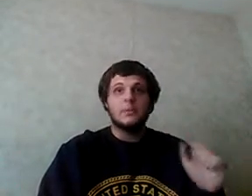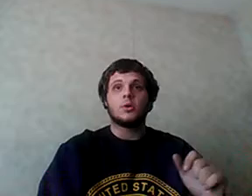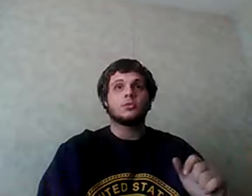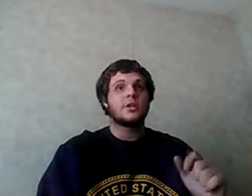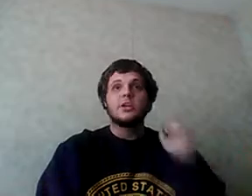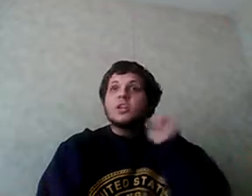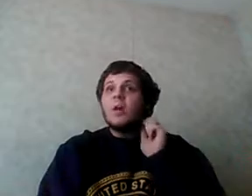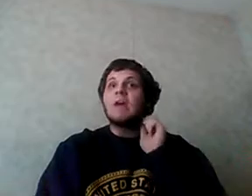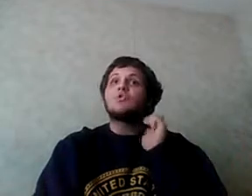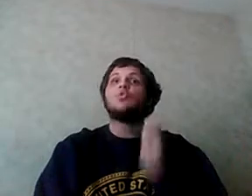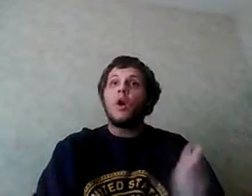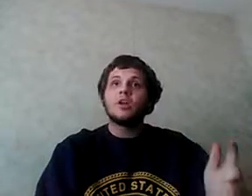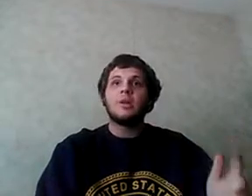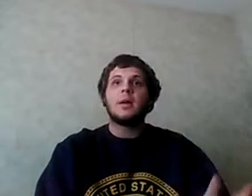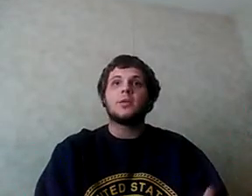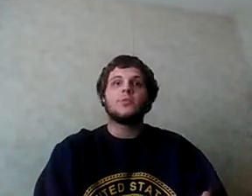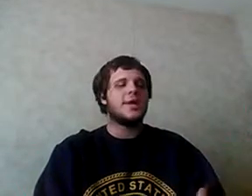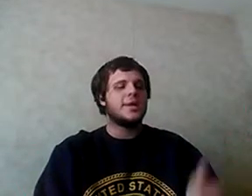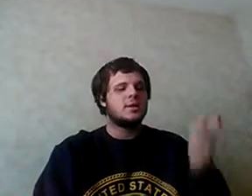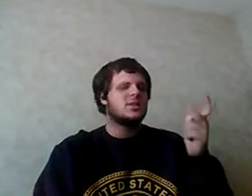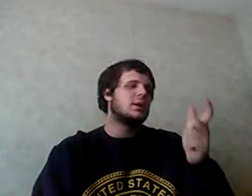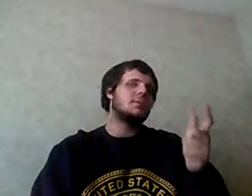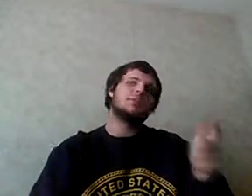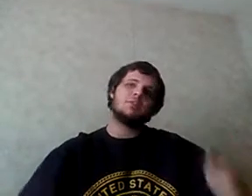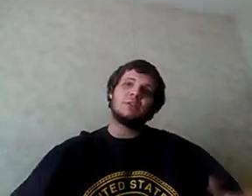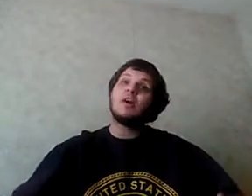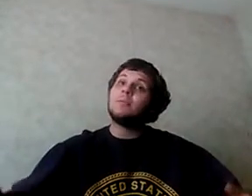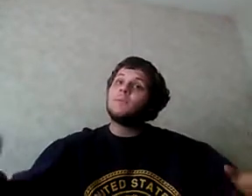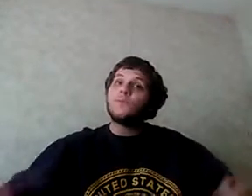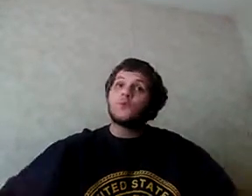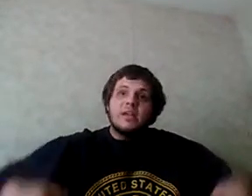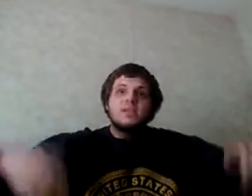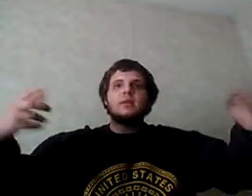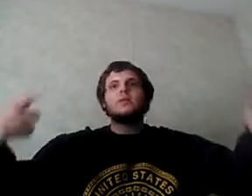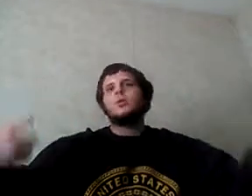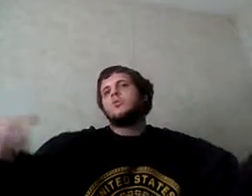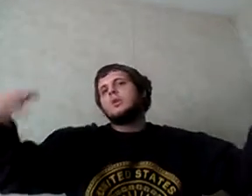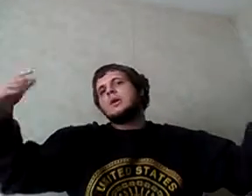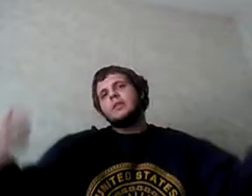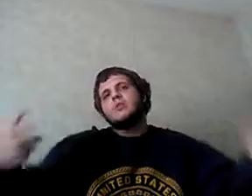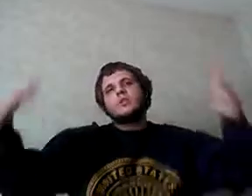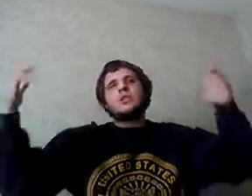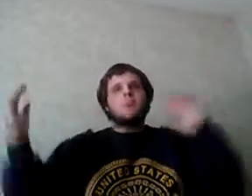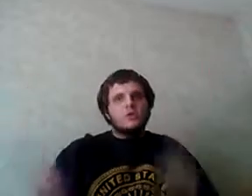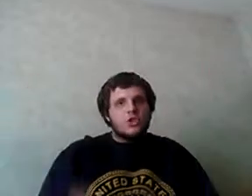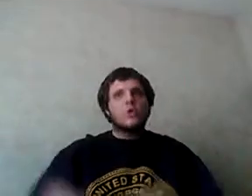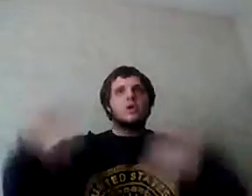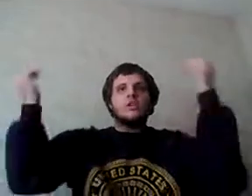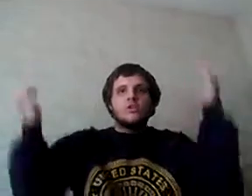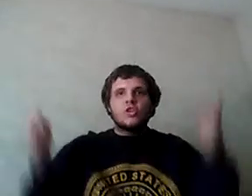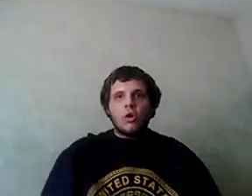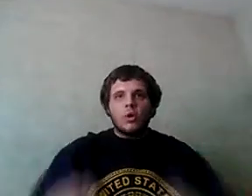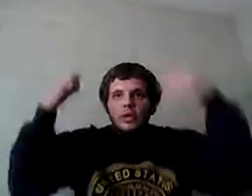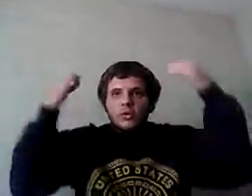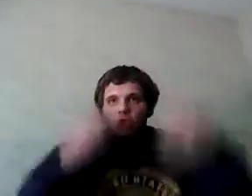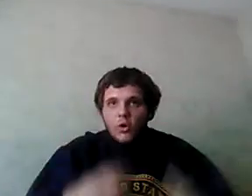members, you have to worry about that. I mean, they'll be freezing you. No, just keep on doing it and doing it and